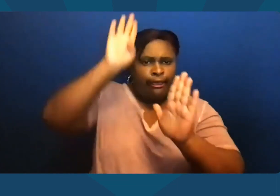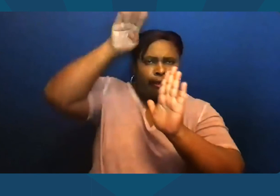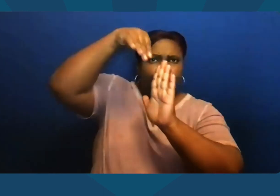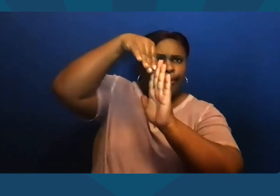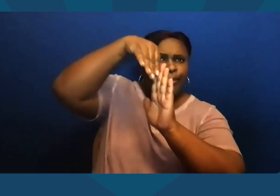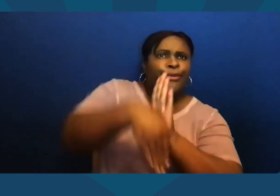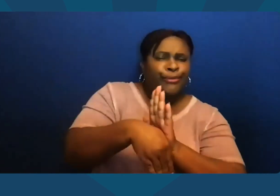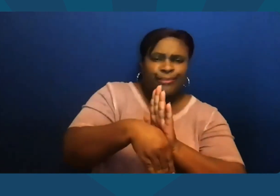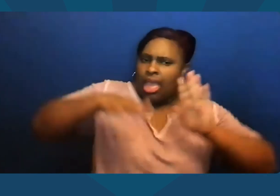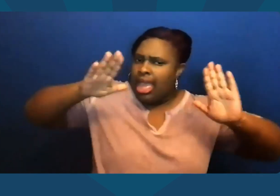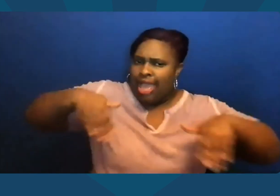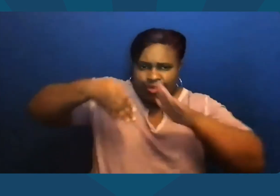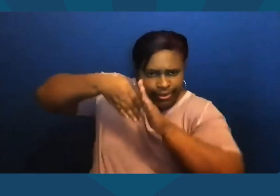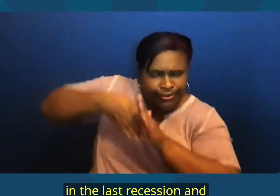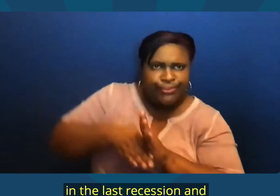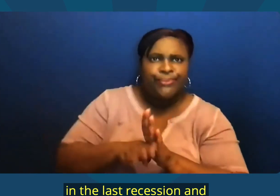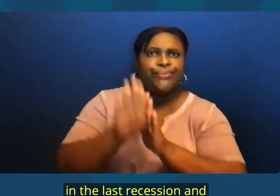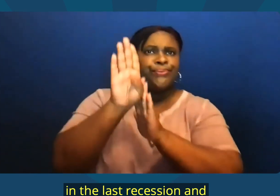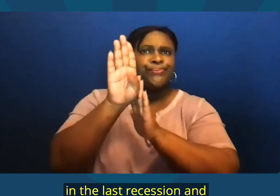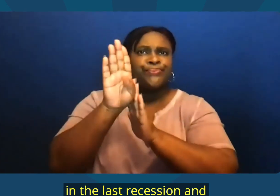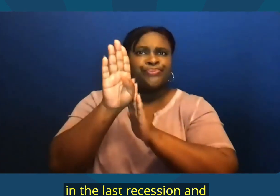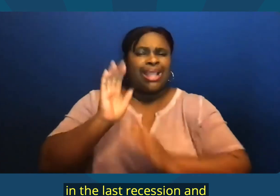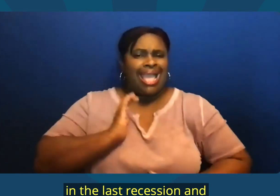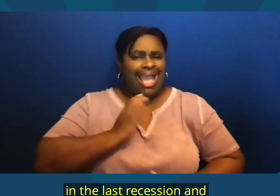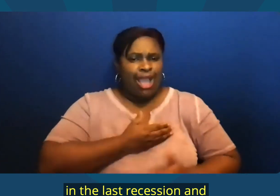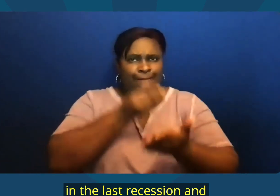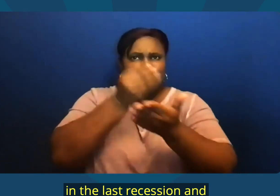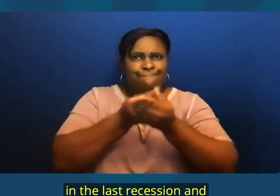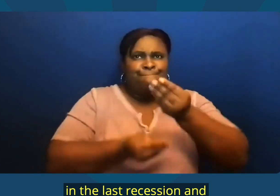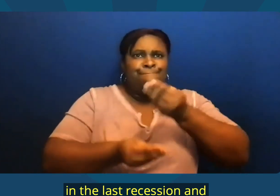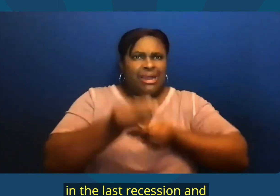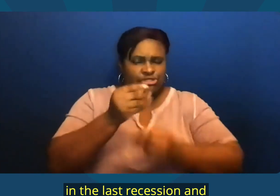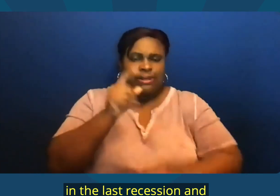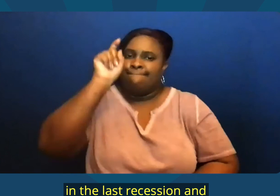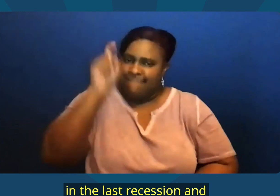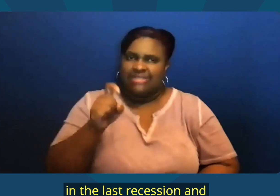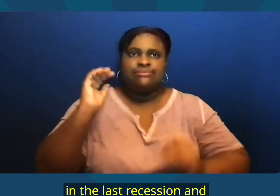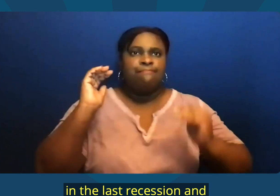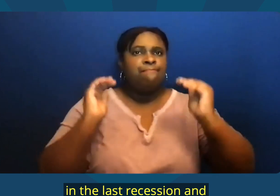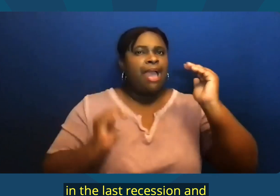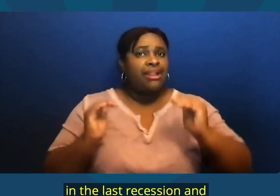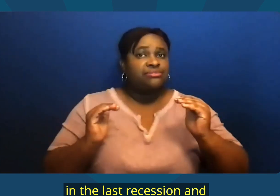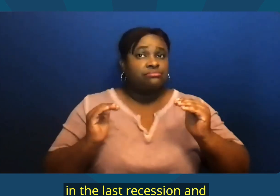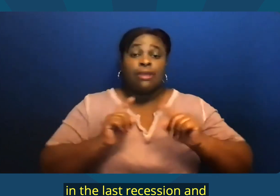Past legislators cut education funding in the last recession, and it has never been restored.